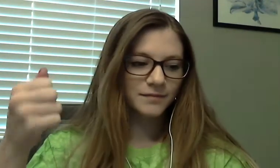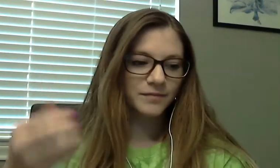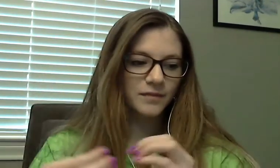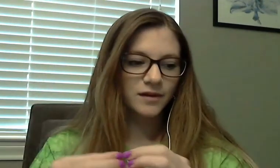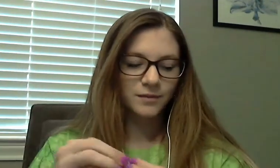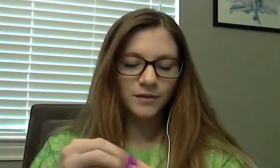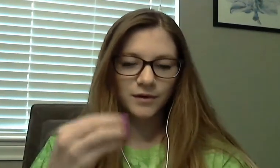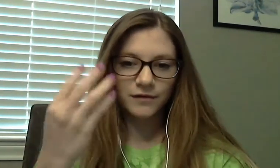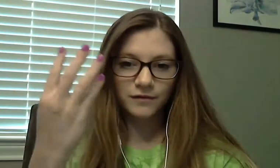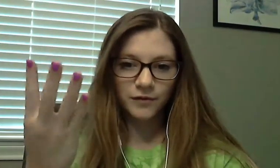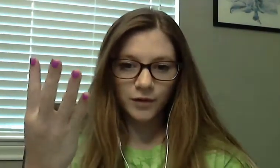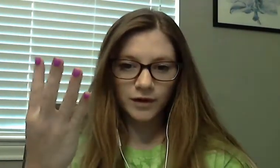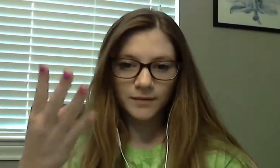Number 4, fish.